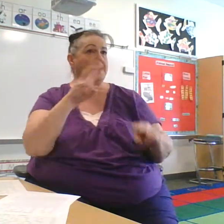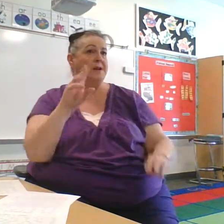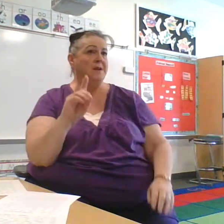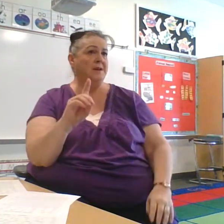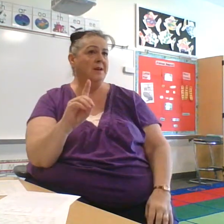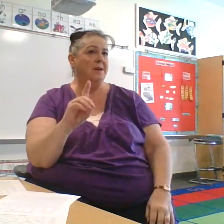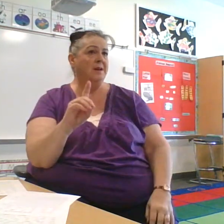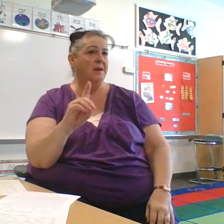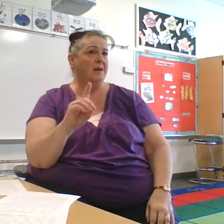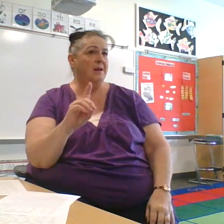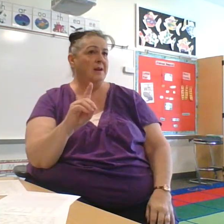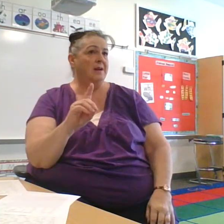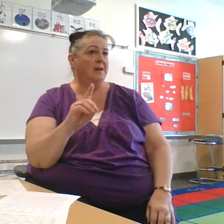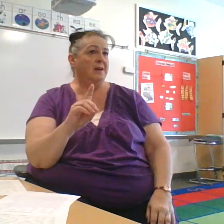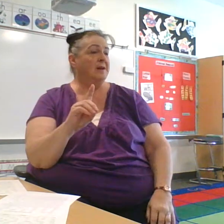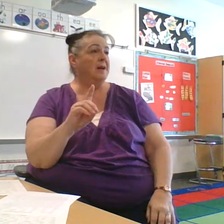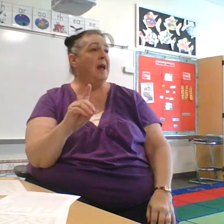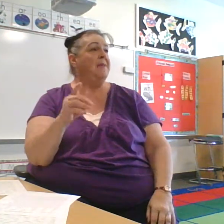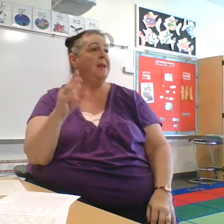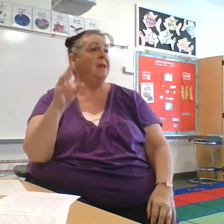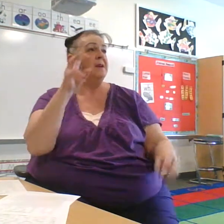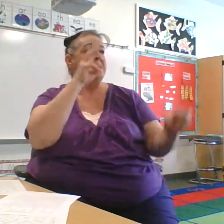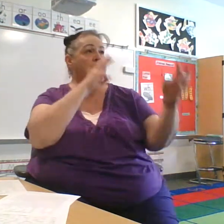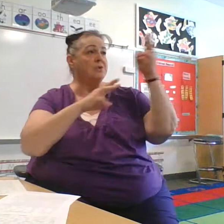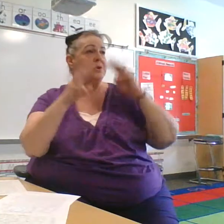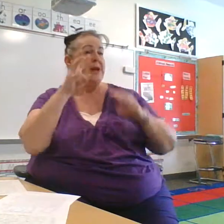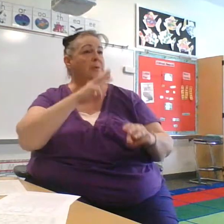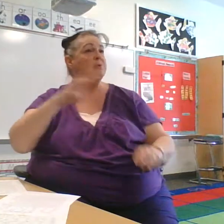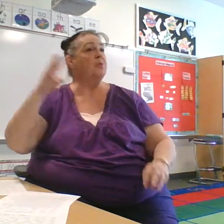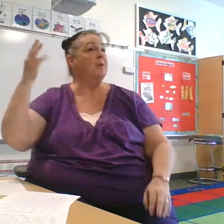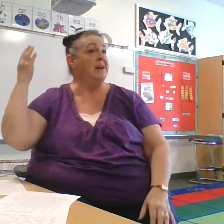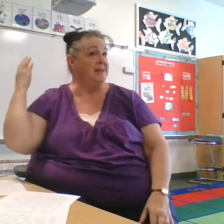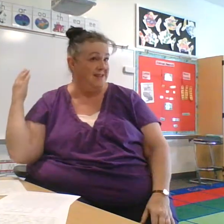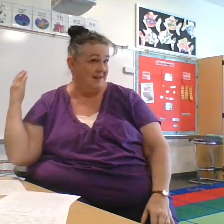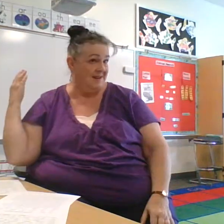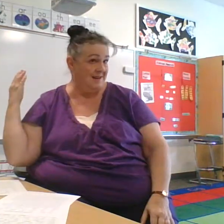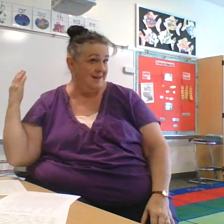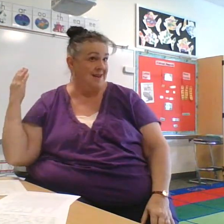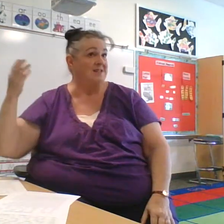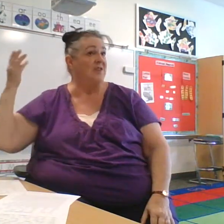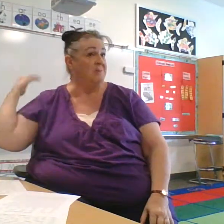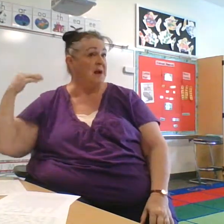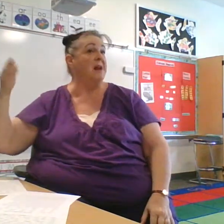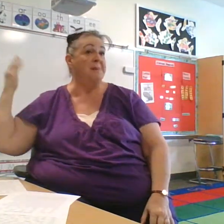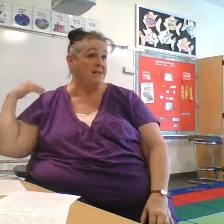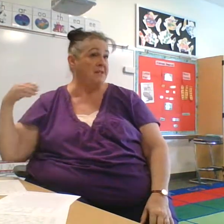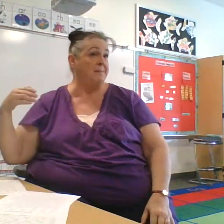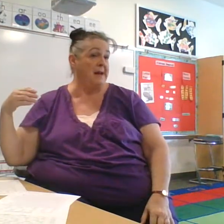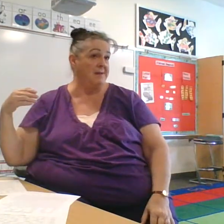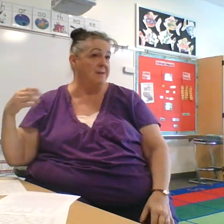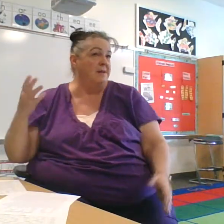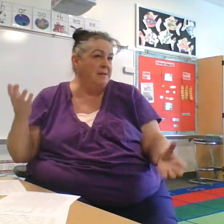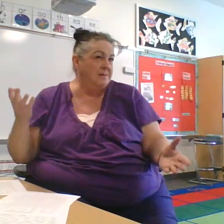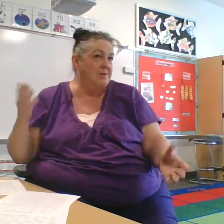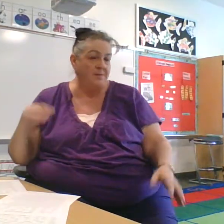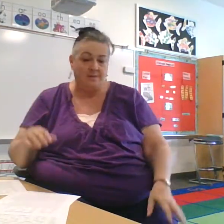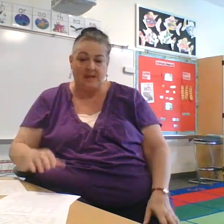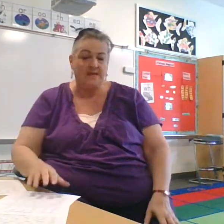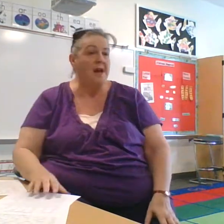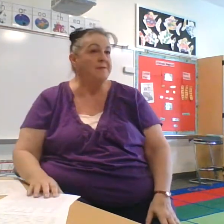worried. And then yesterday I was worried. It's already behind me. It's in the past. So that's kind of a